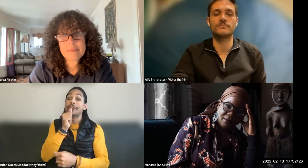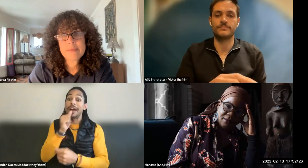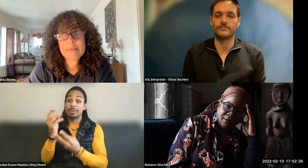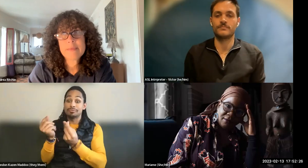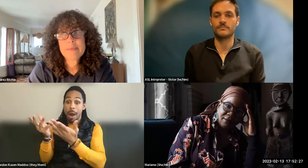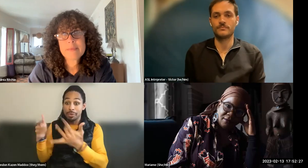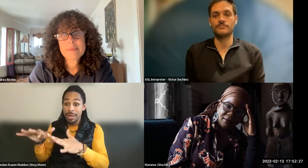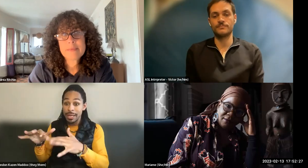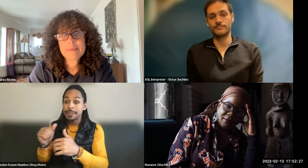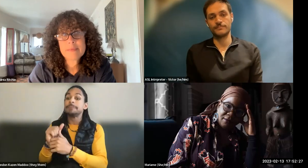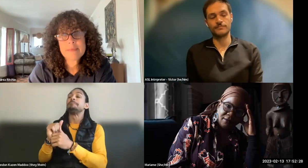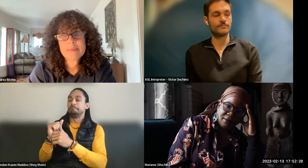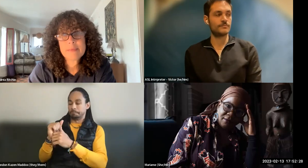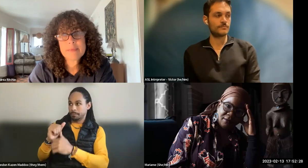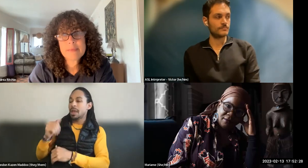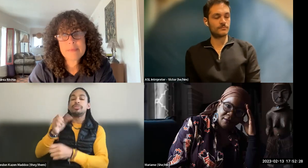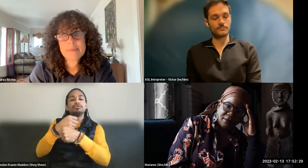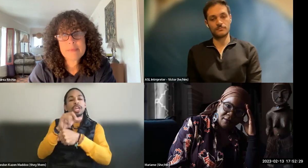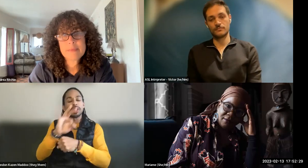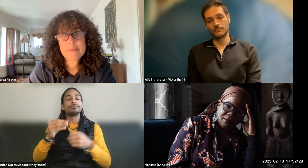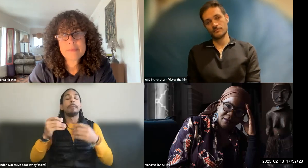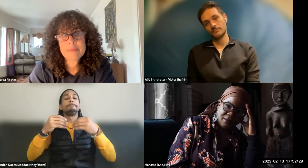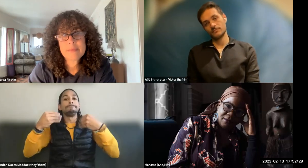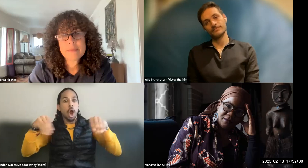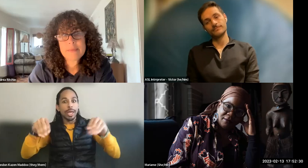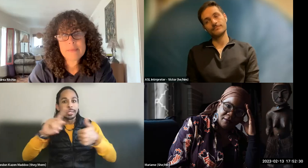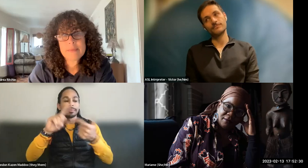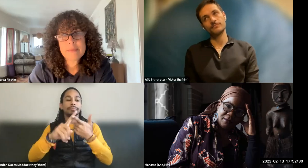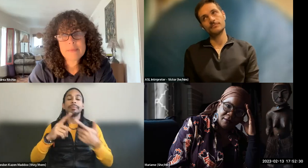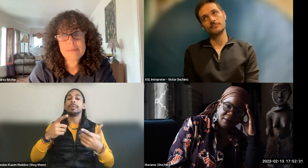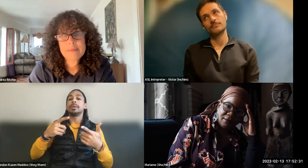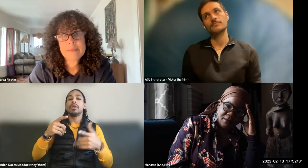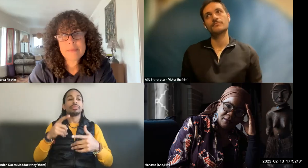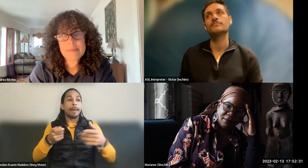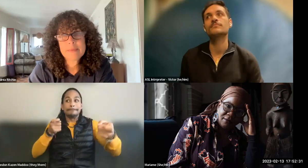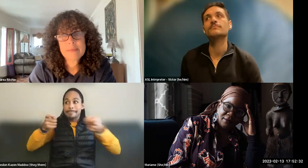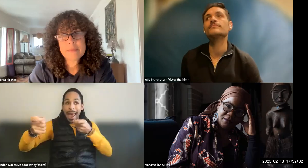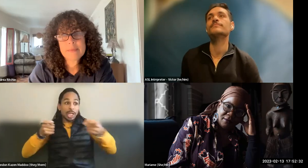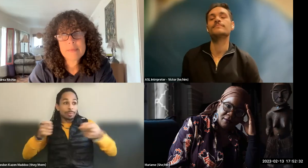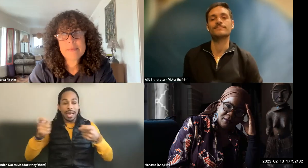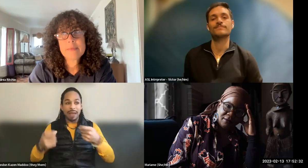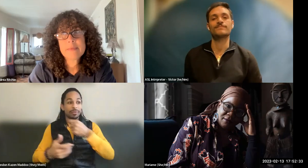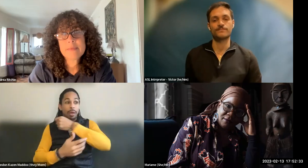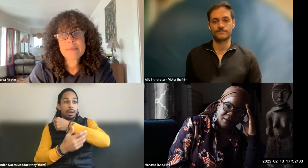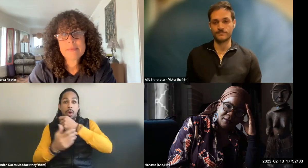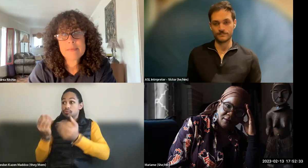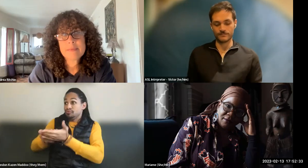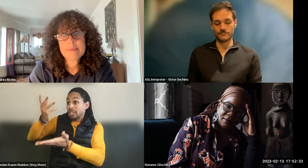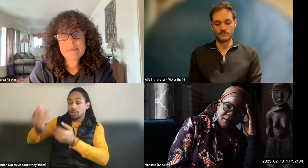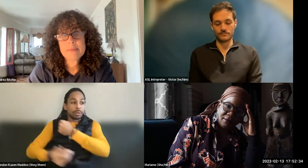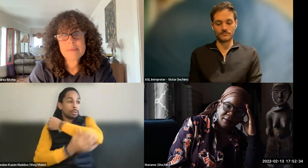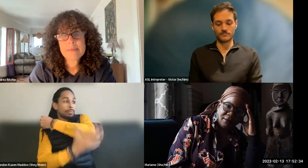markets. It was the regulation of poverty. It was the separation of the worthy and deserving poor from the